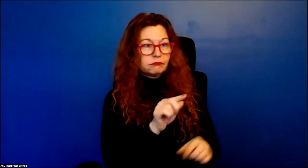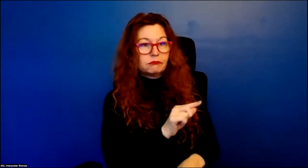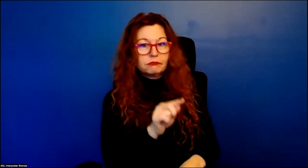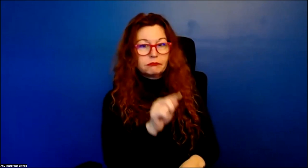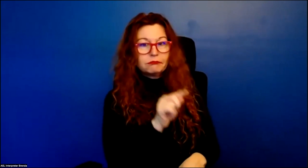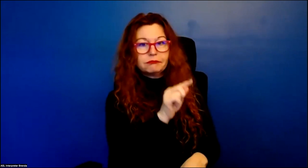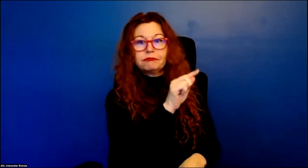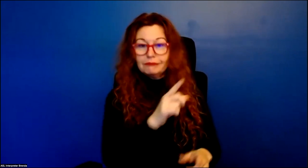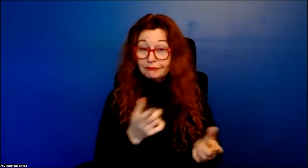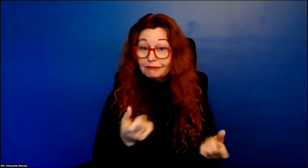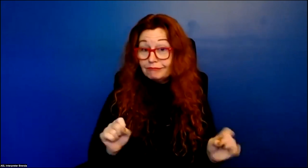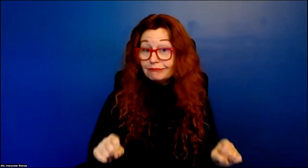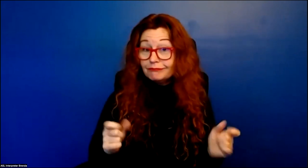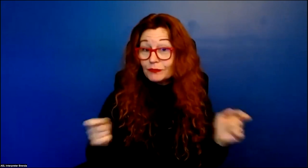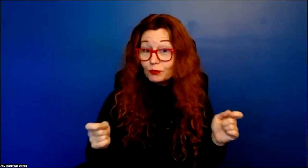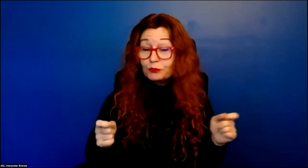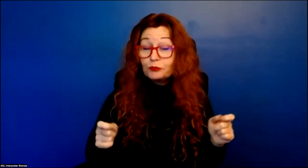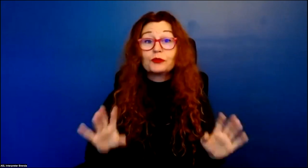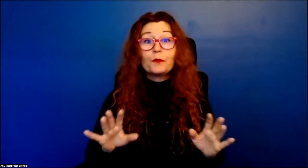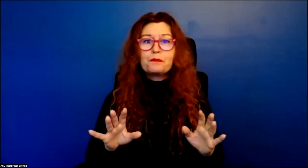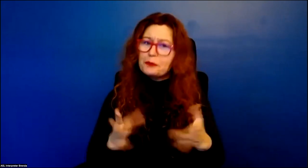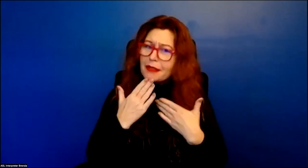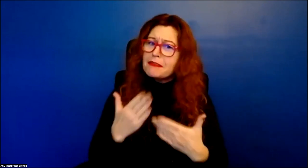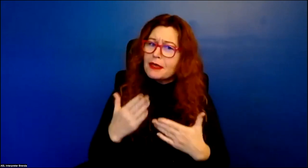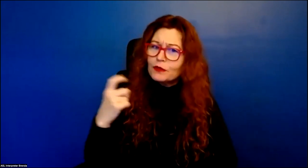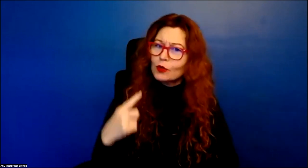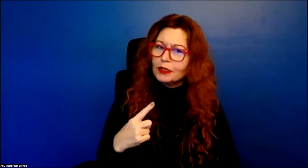accessibility, I'd say, goes, and I thank you for that question because I didn't